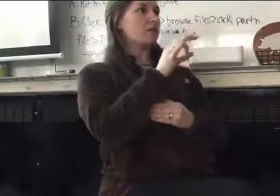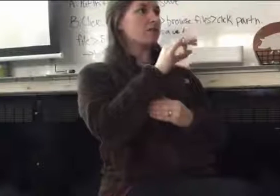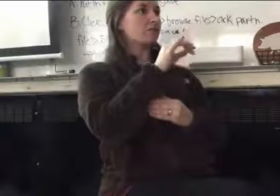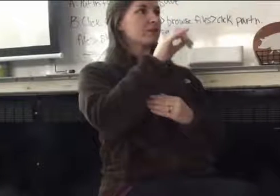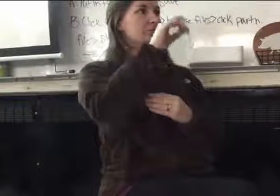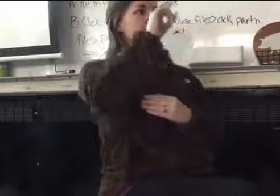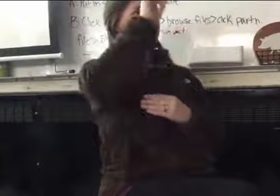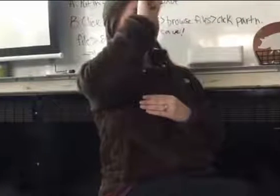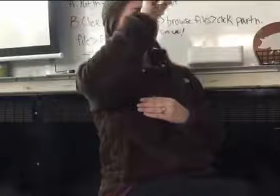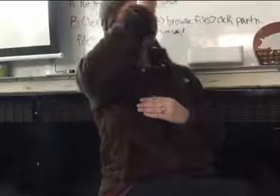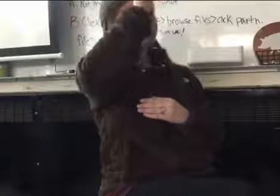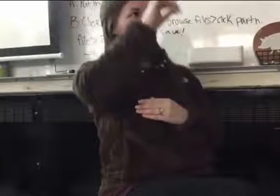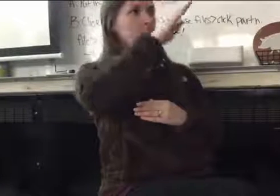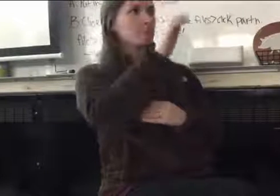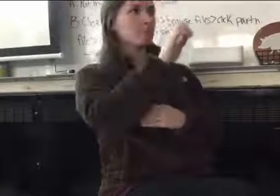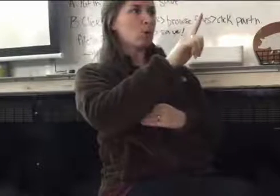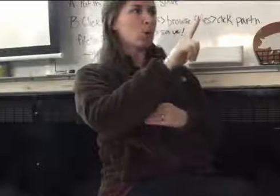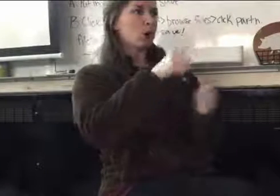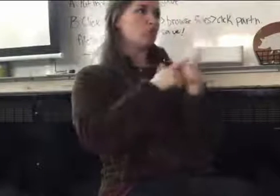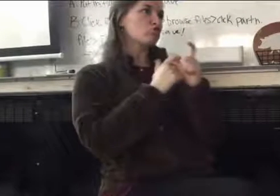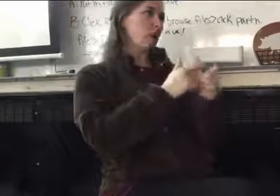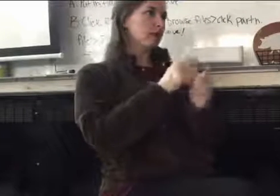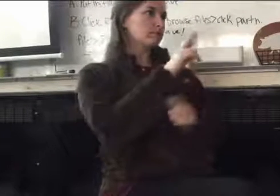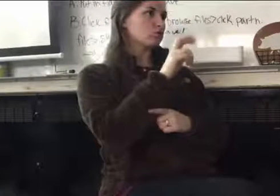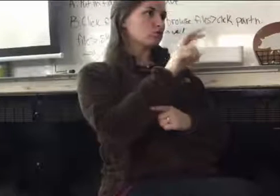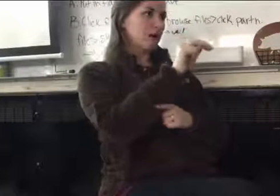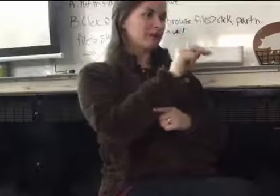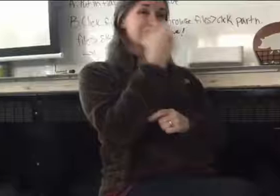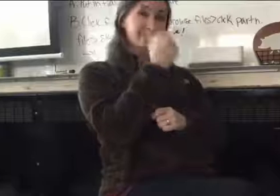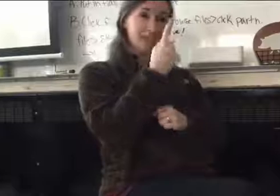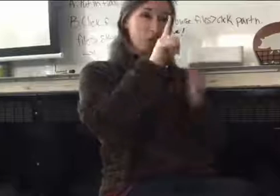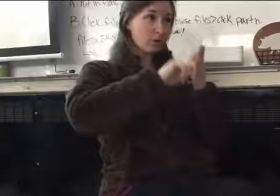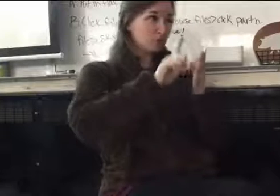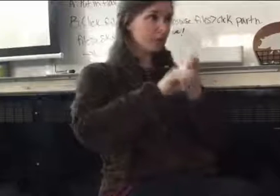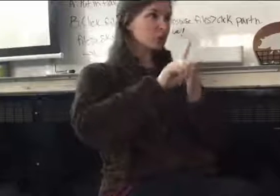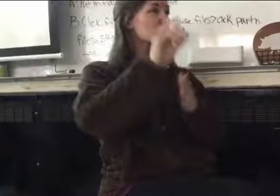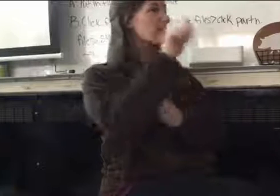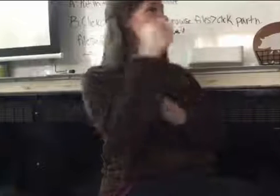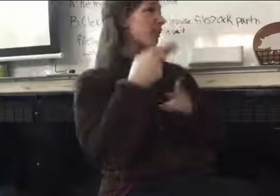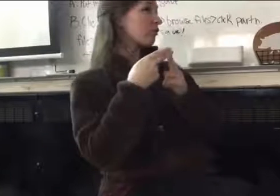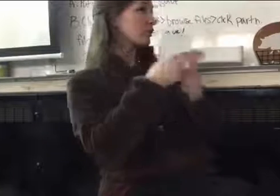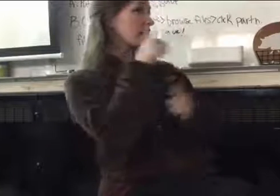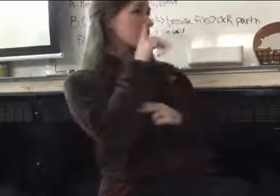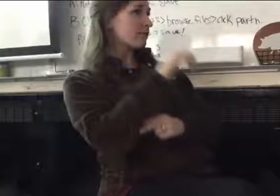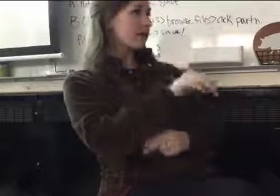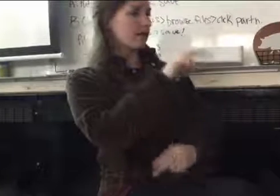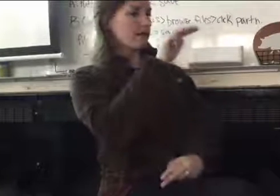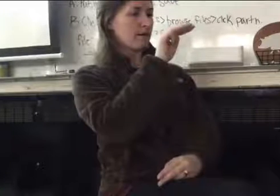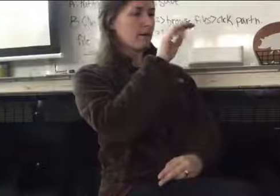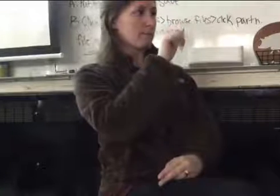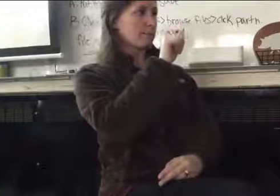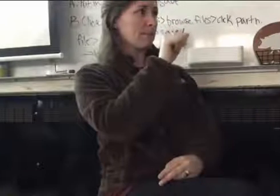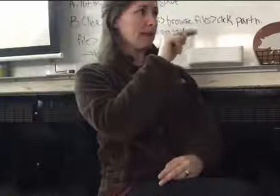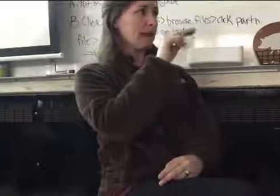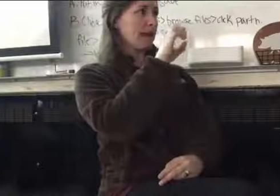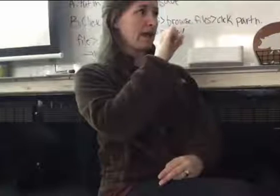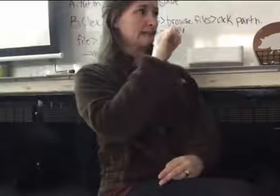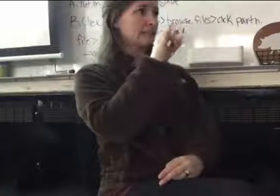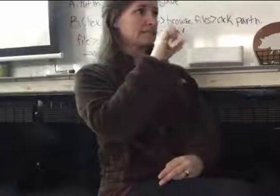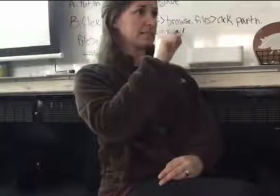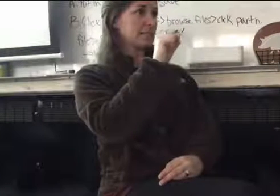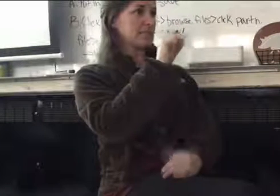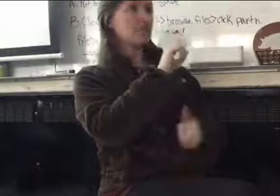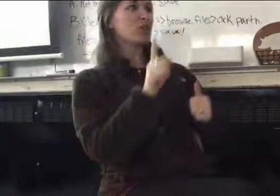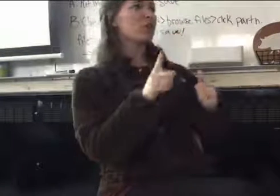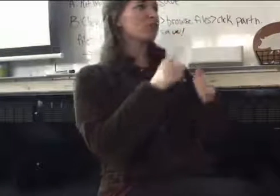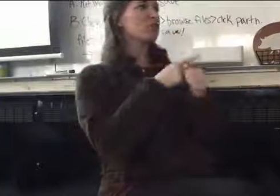correct? First major battle of the war. Anybody research what it was also called? Manassas, yeah. It's also called the First Battle of